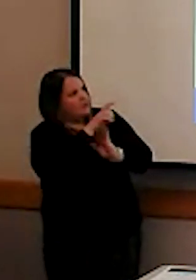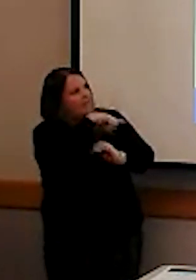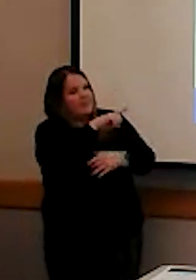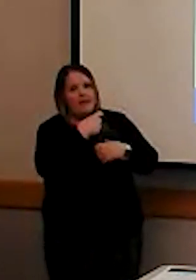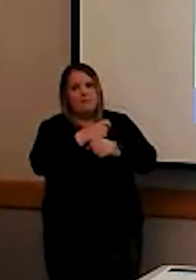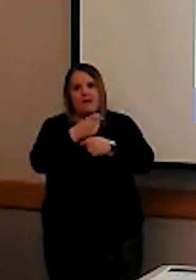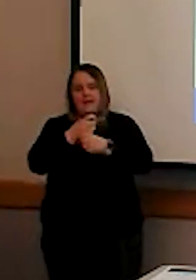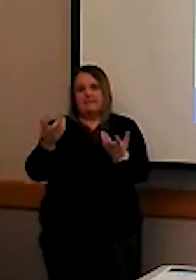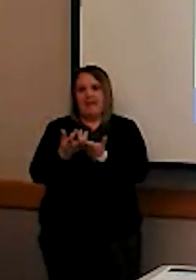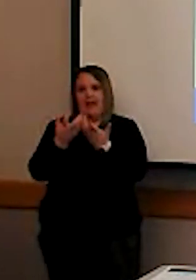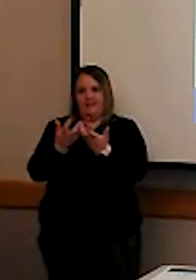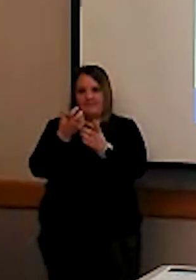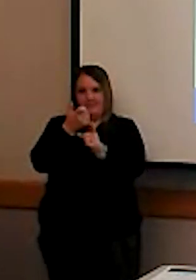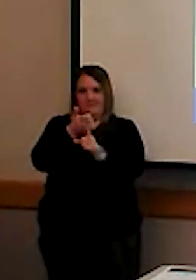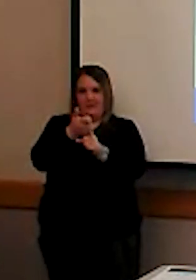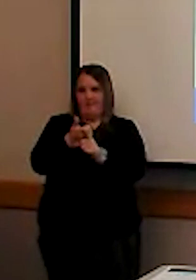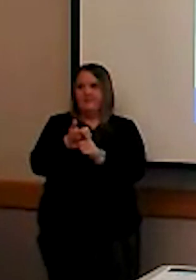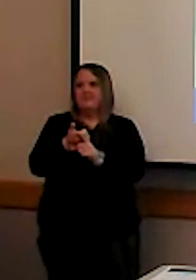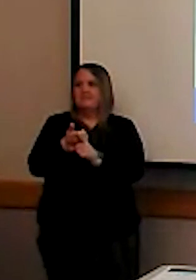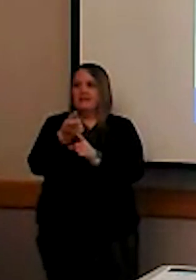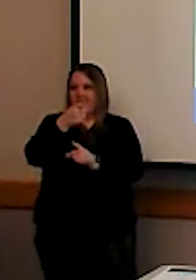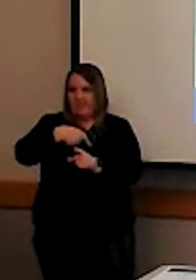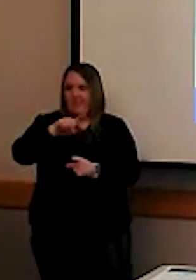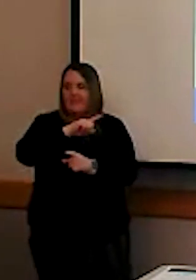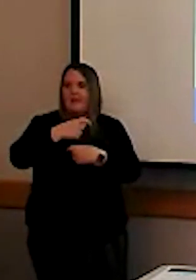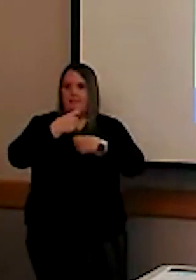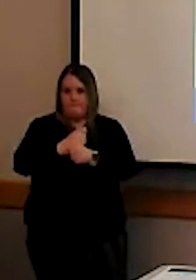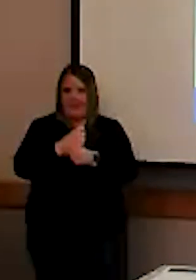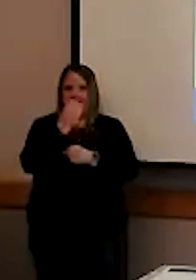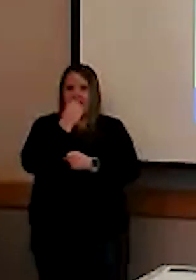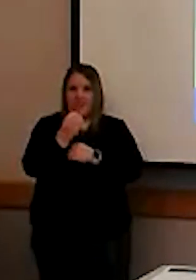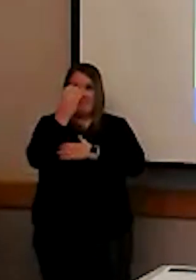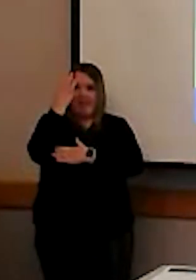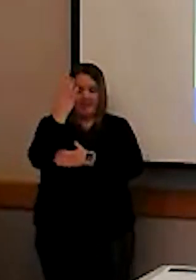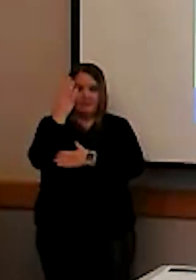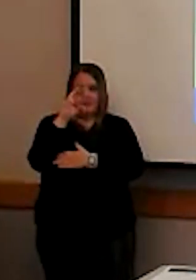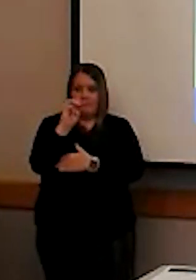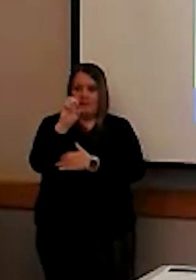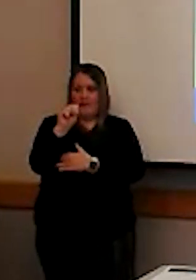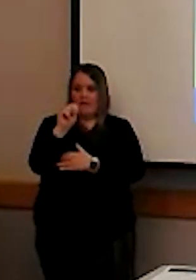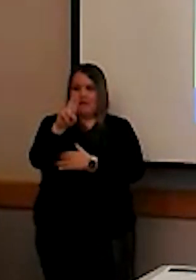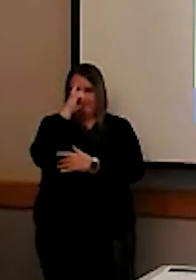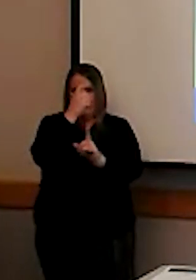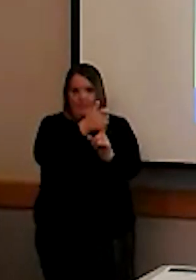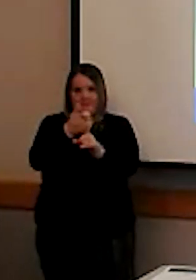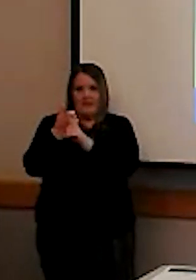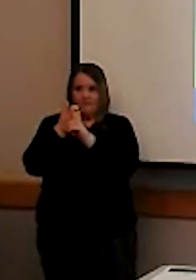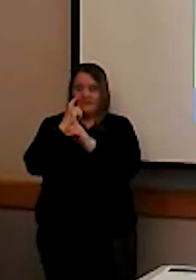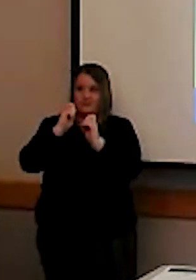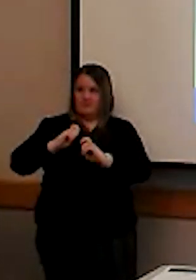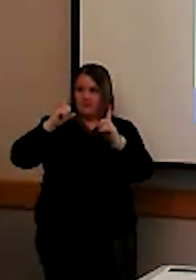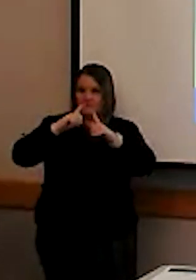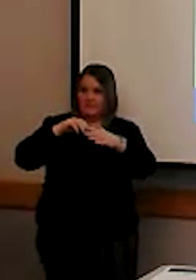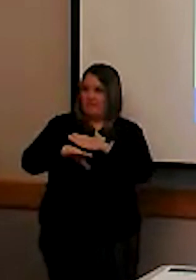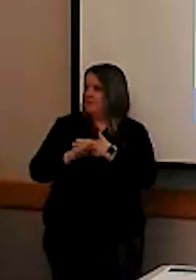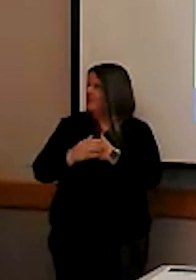made salads themselves. They made a lunch menu for themselves. And I just surprised them to come in